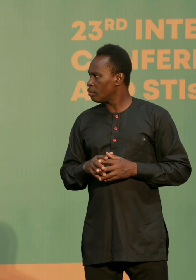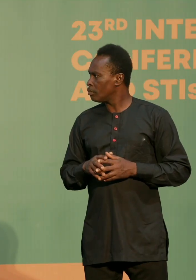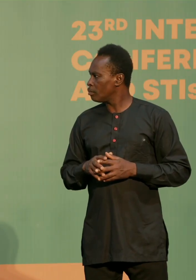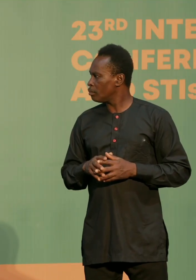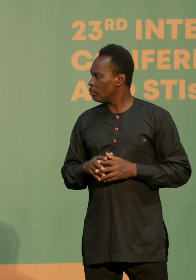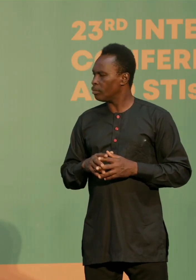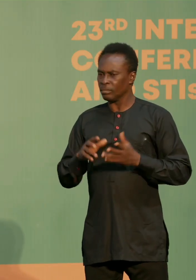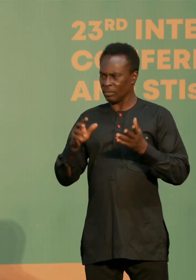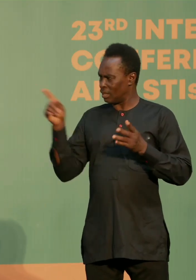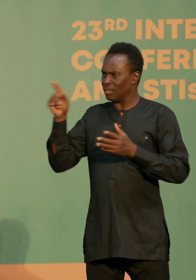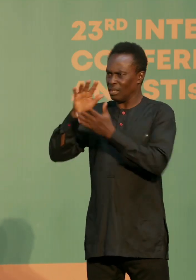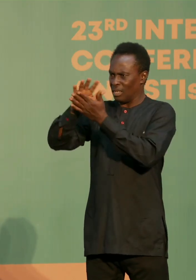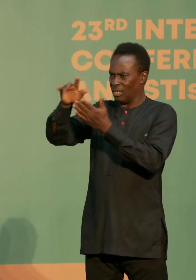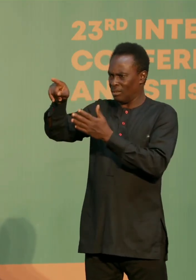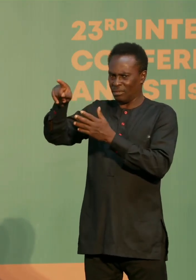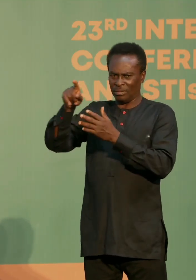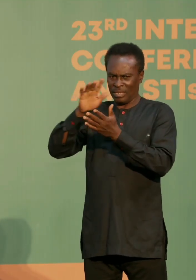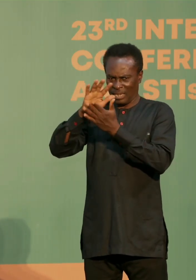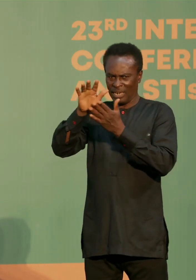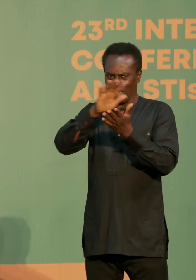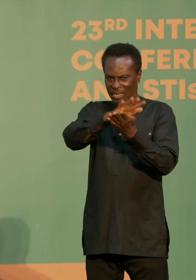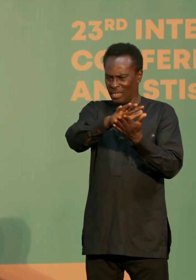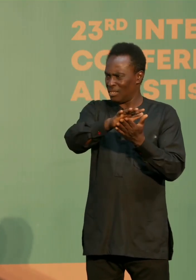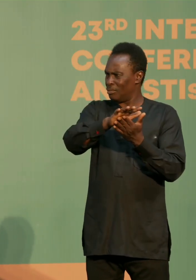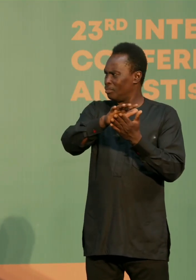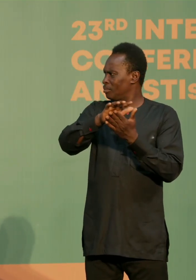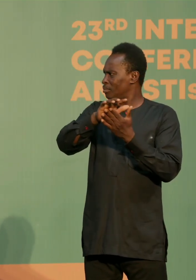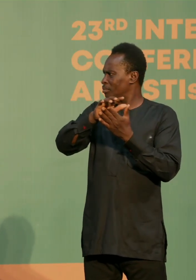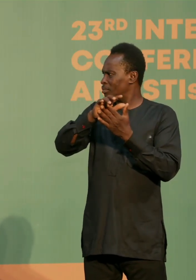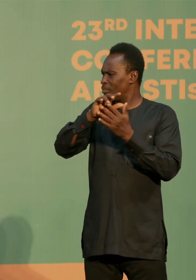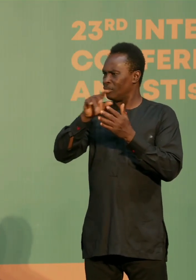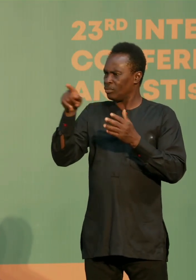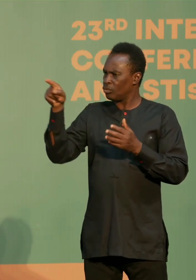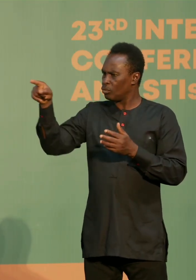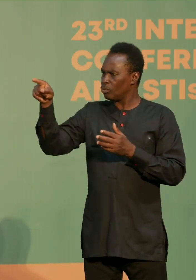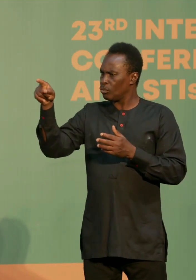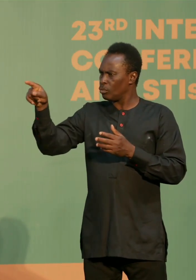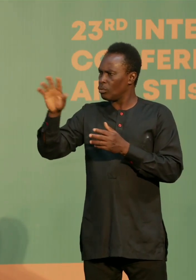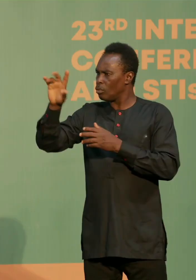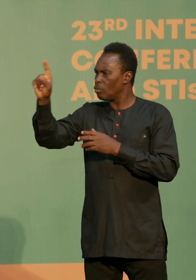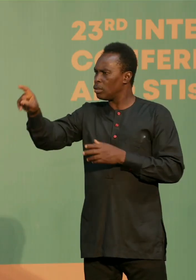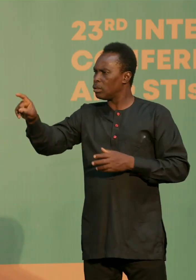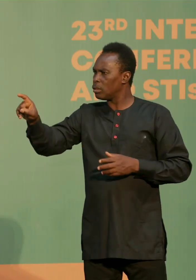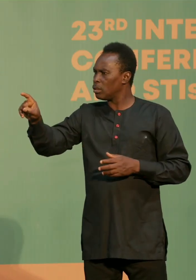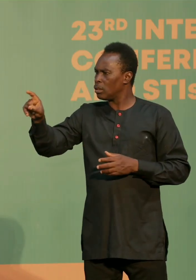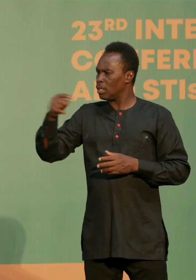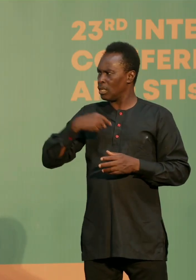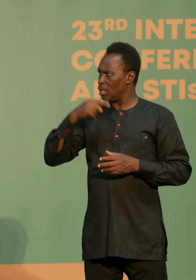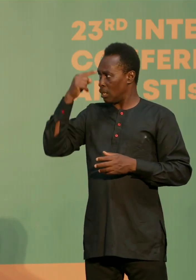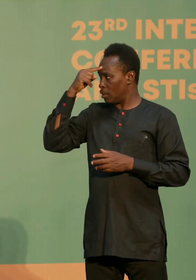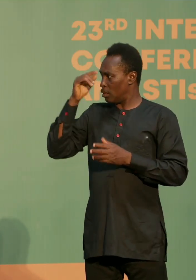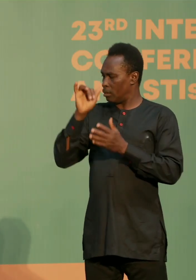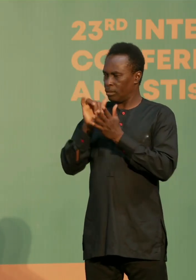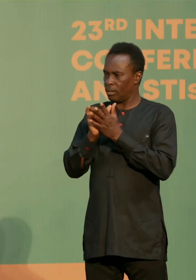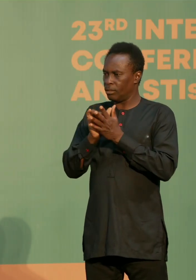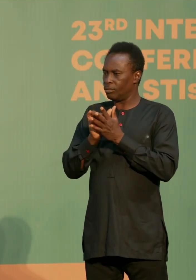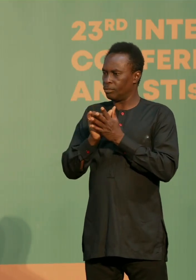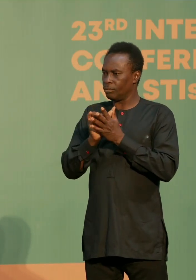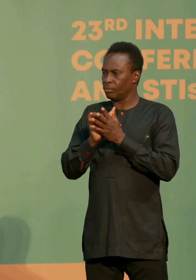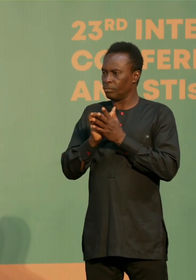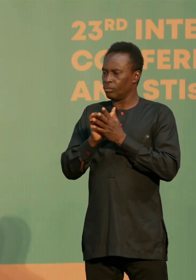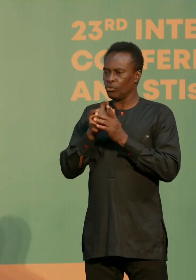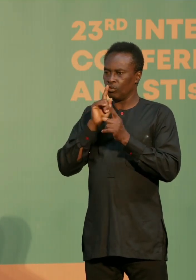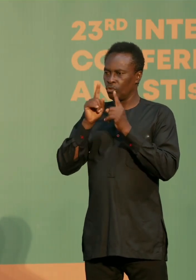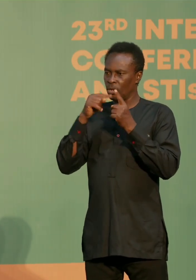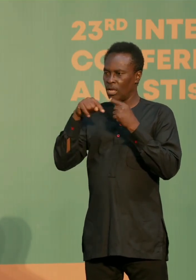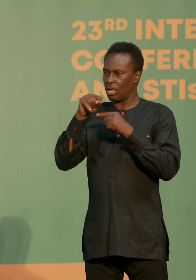was clearer, and yours also clearer. For your question, I think you raised a very critical issue